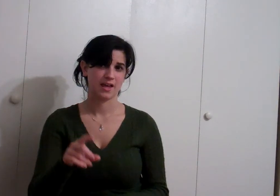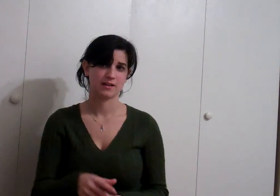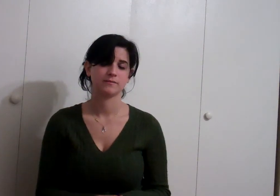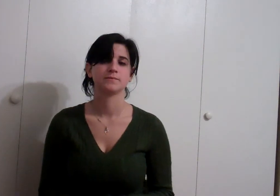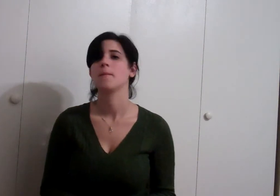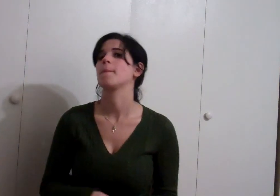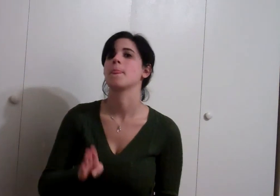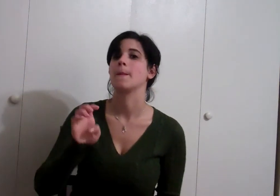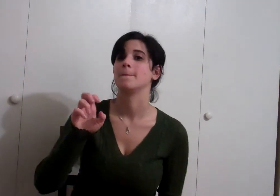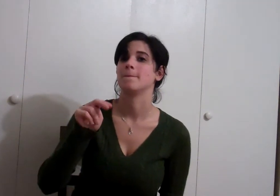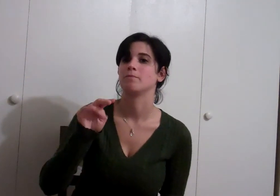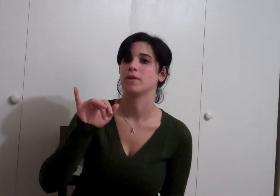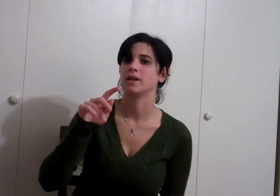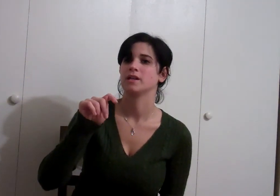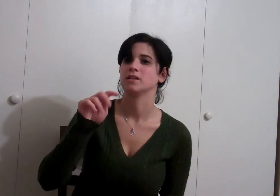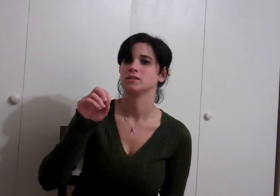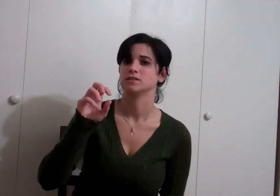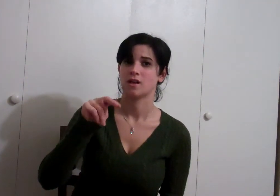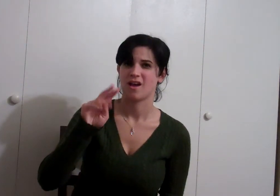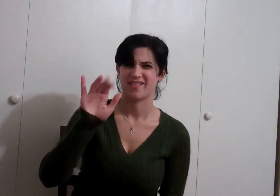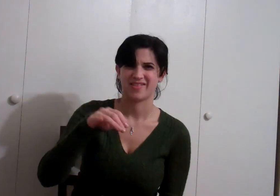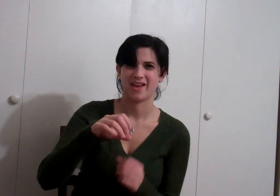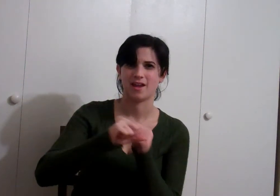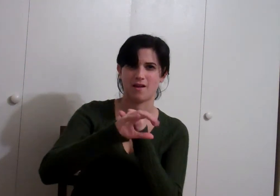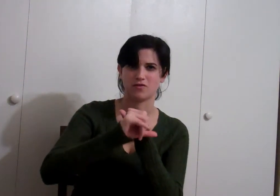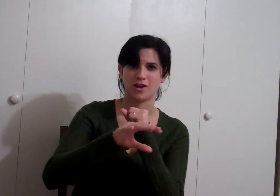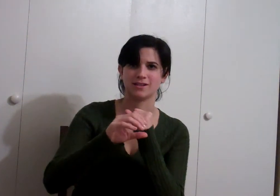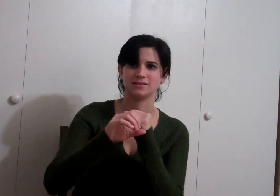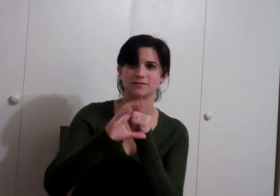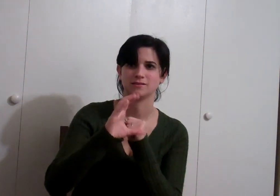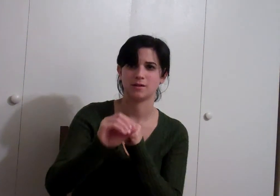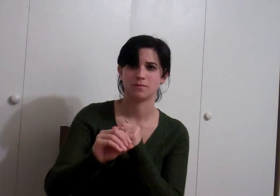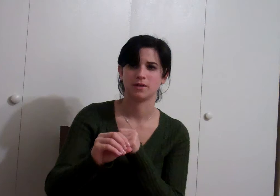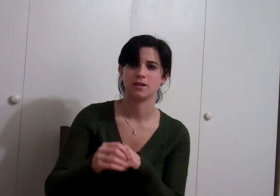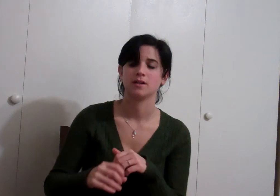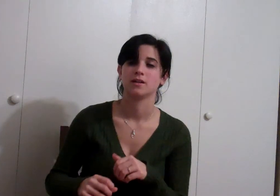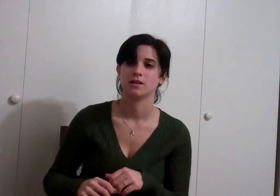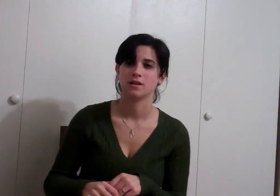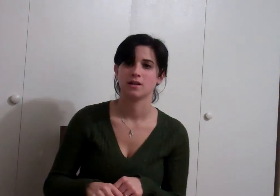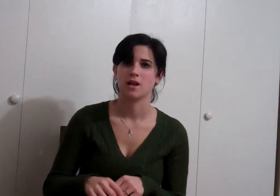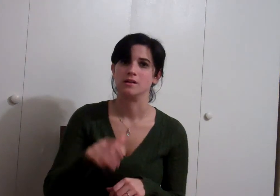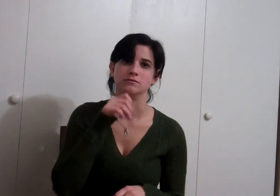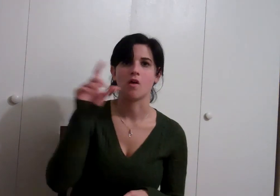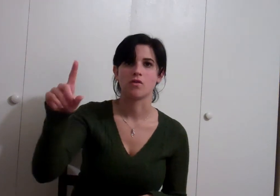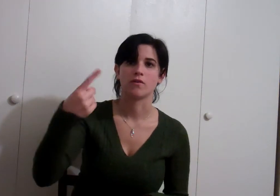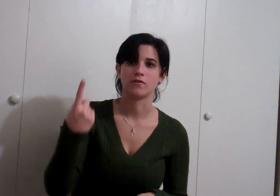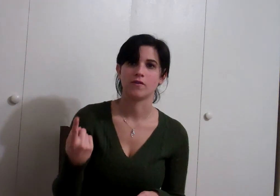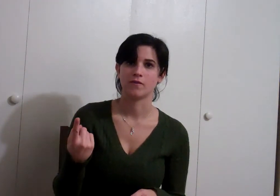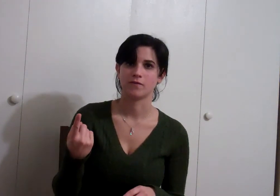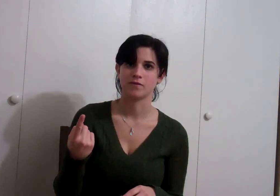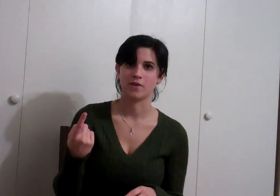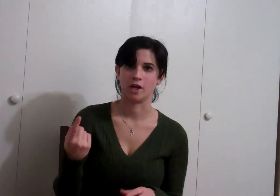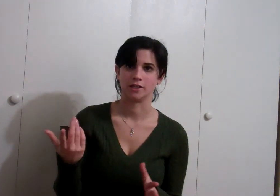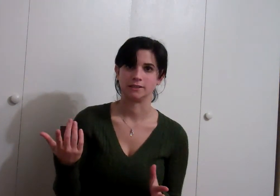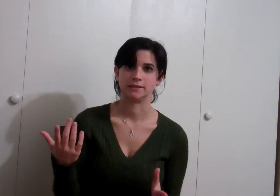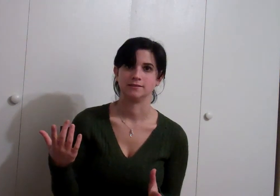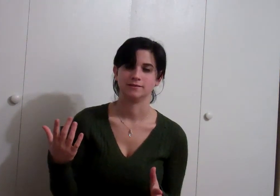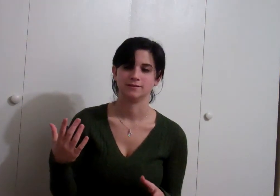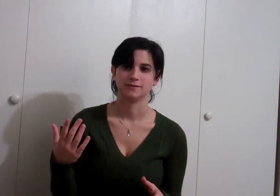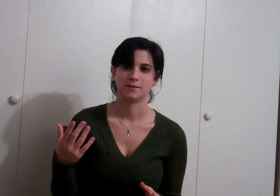Benetton does this. I mean, this is not, God knows, the first of their provocative ads, but, they'll always have something provocative, and